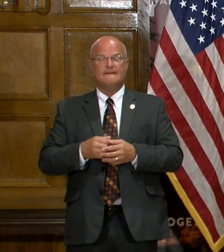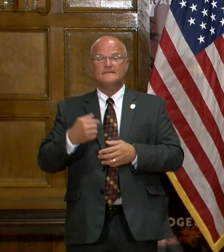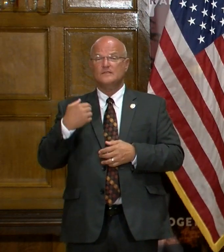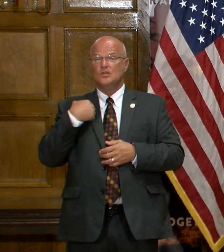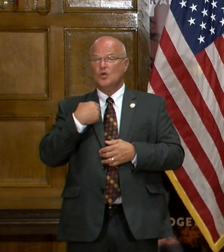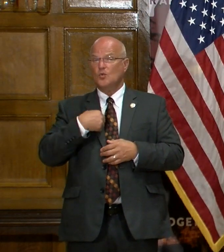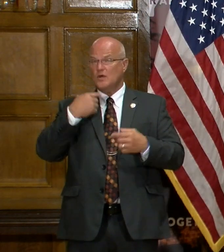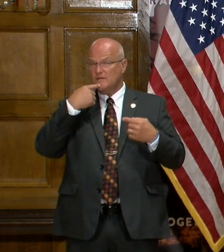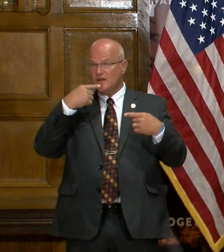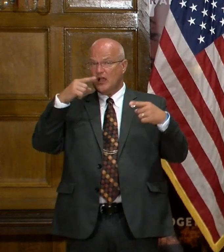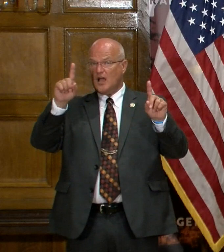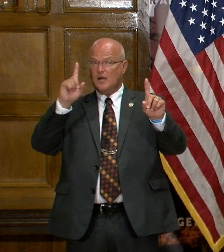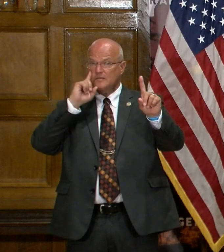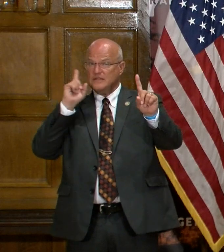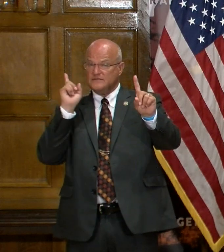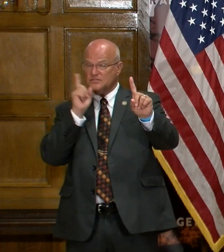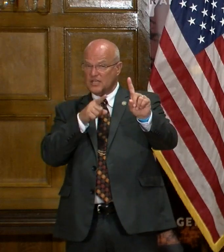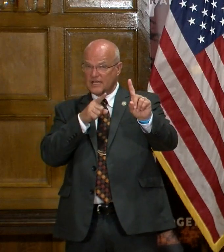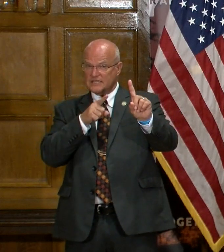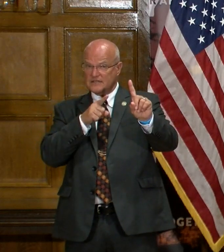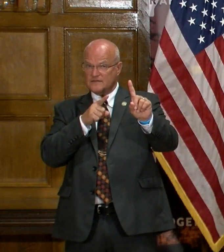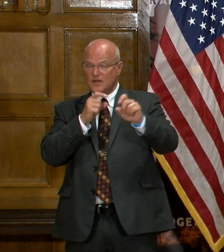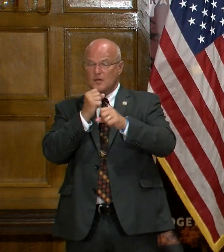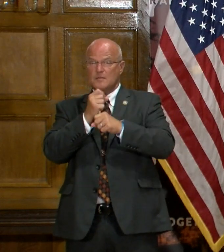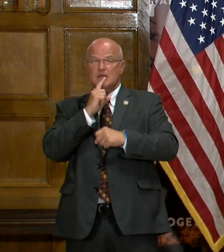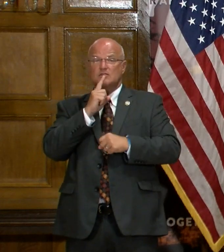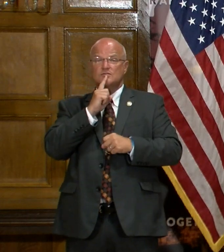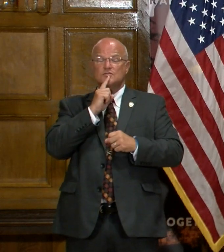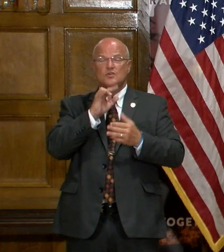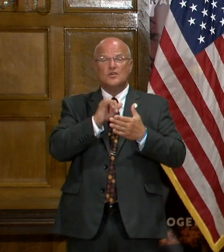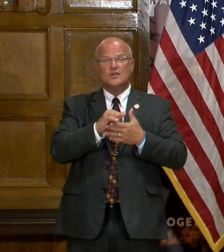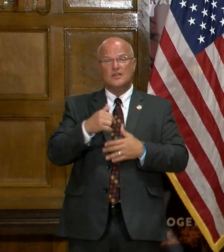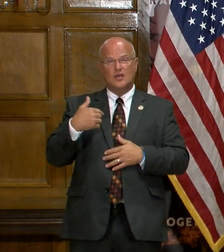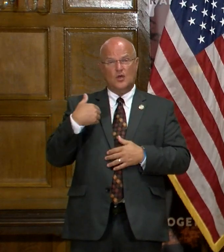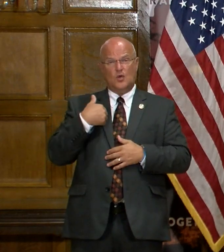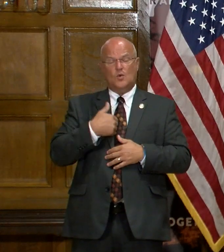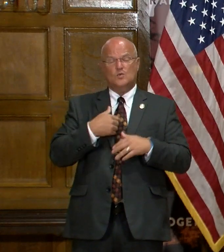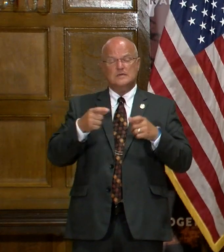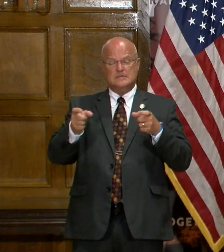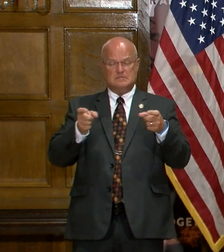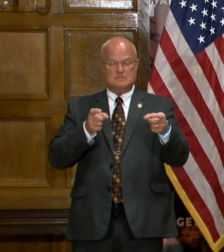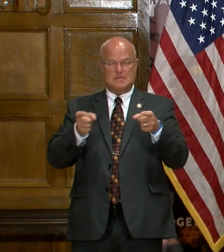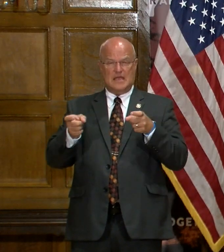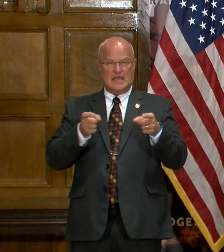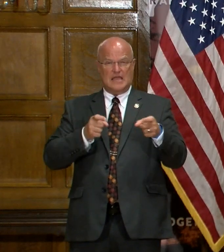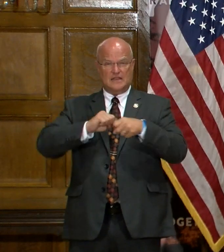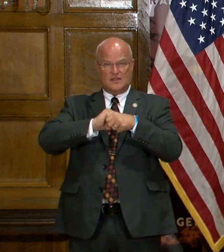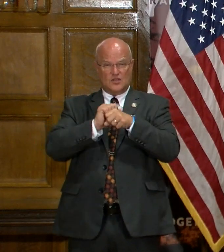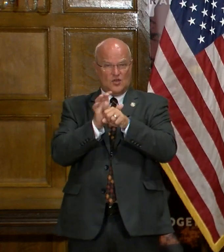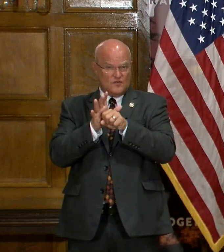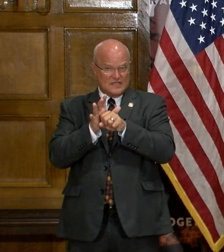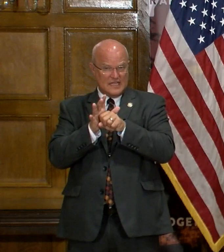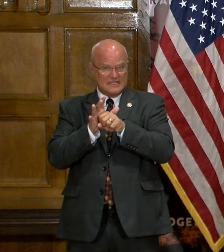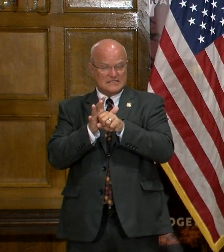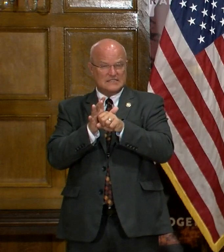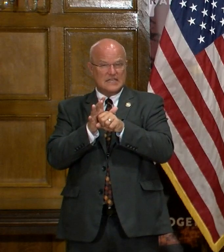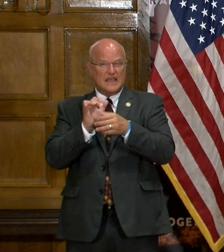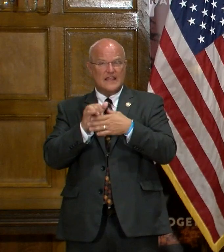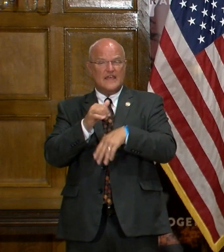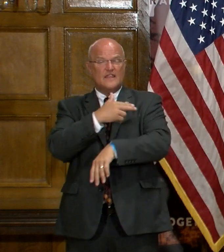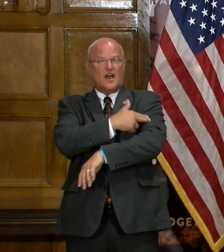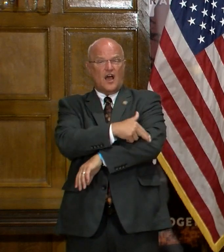we've accomplished the objective of making sure that we manage the COVID cases in a way